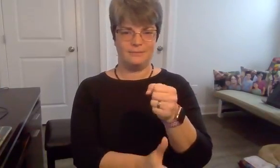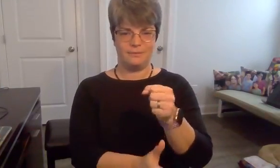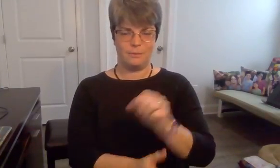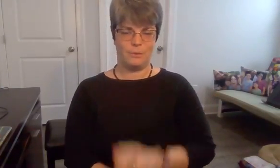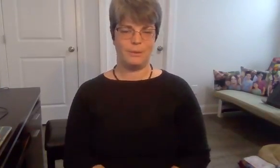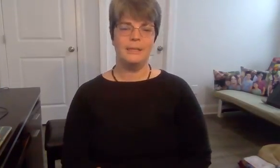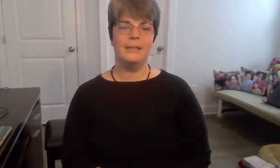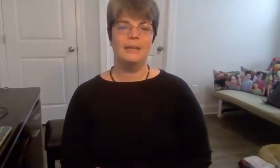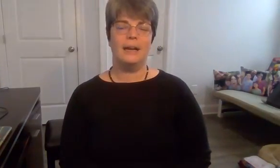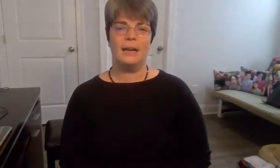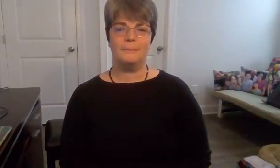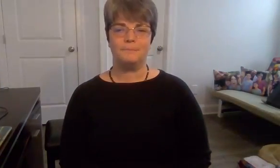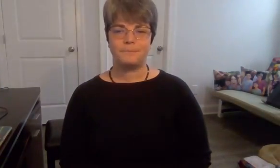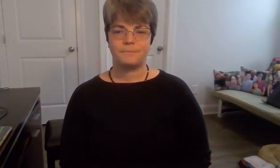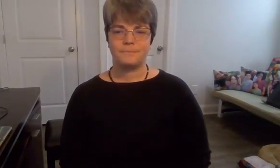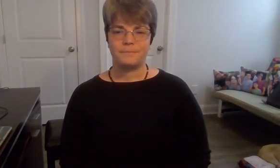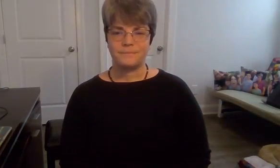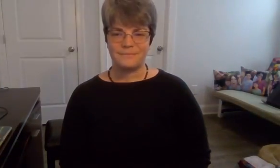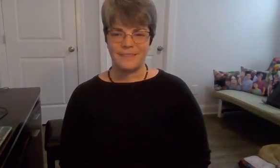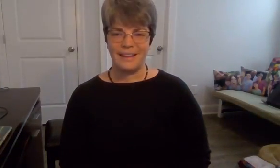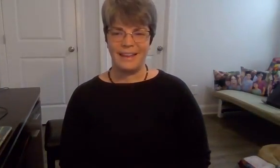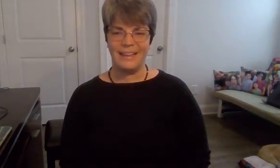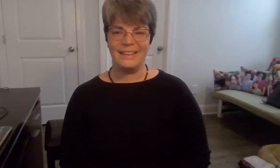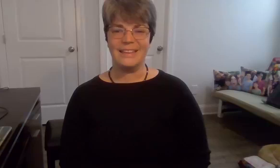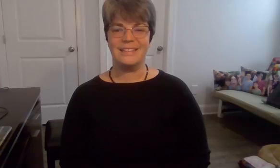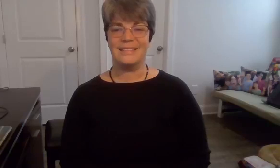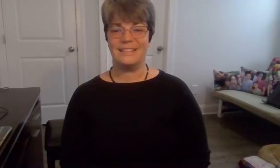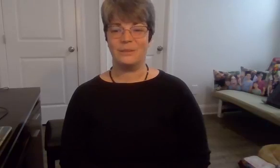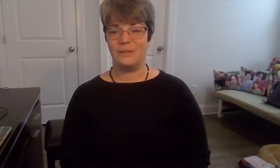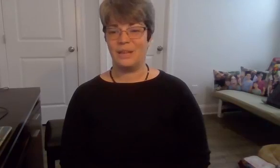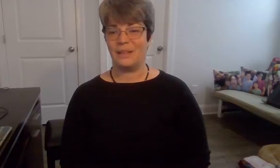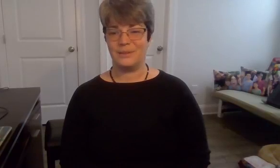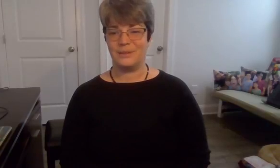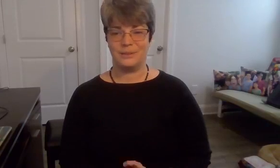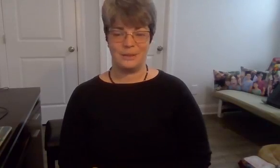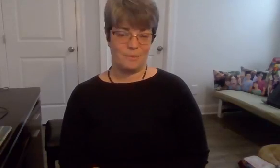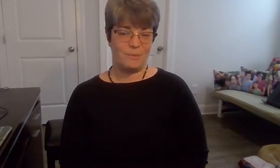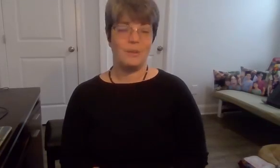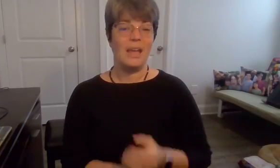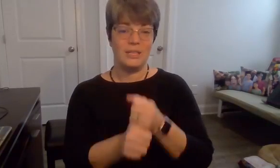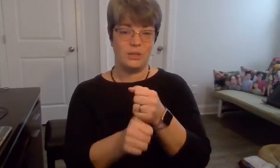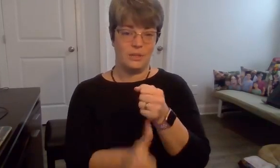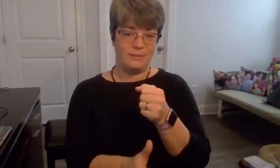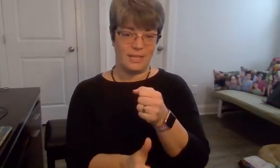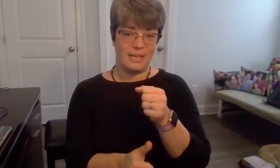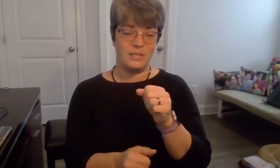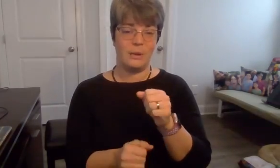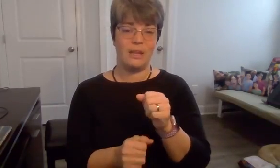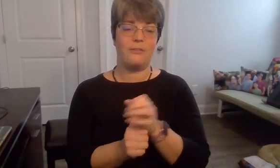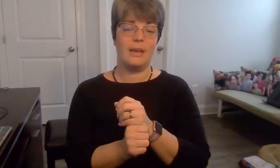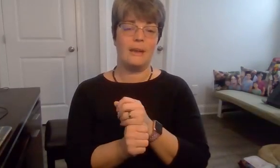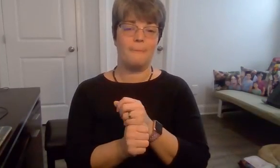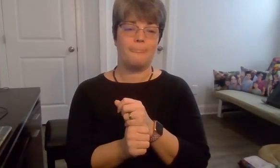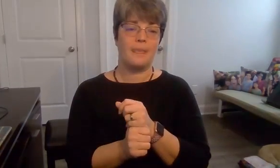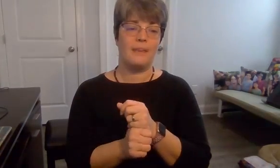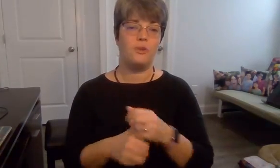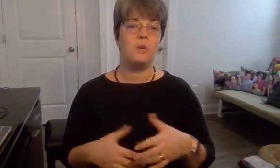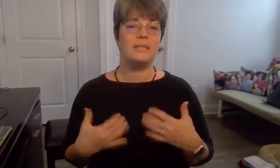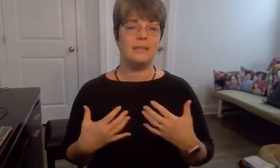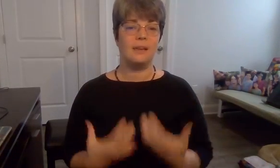for Poop. And yes, it is. It is a good sign. So if you can see a